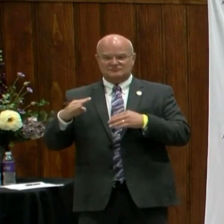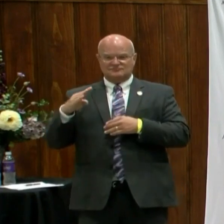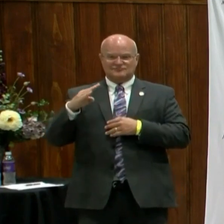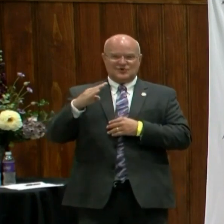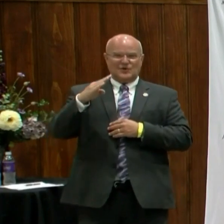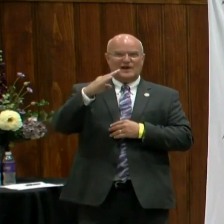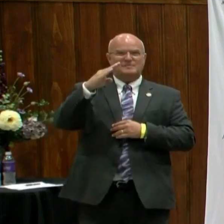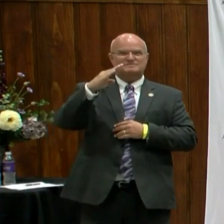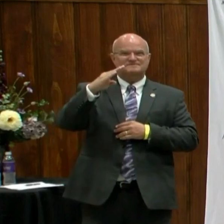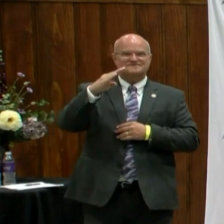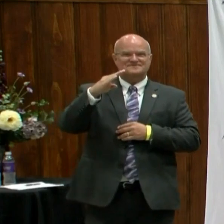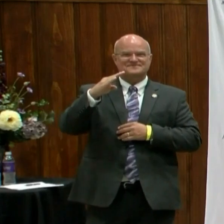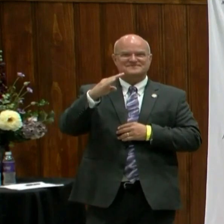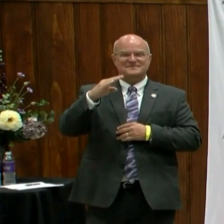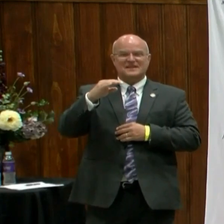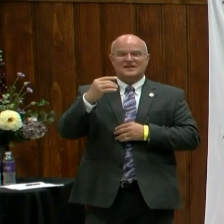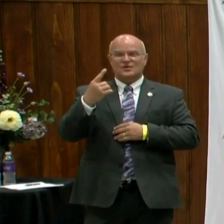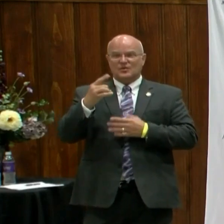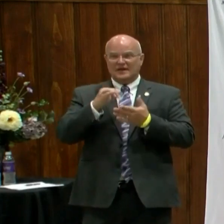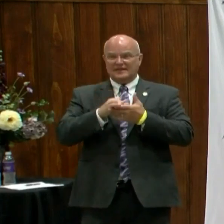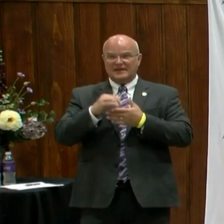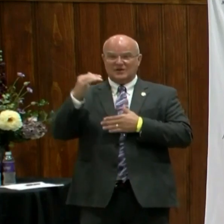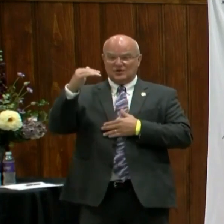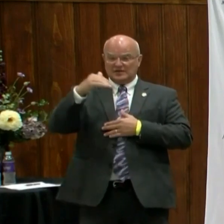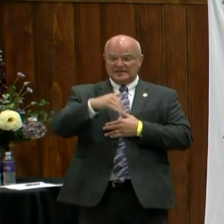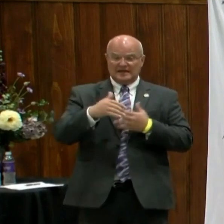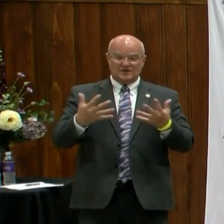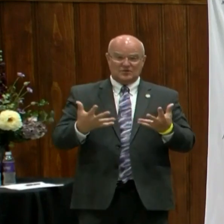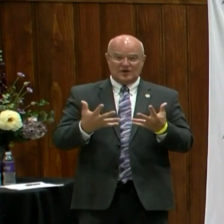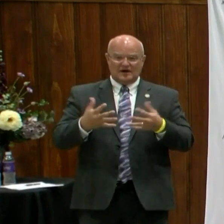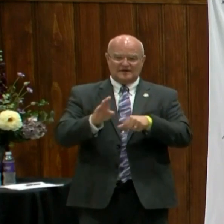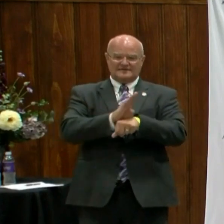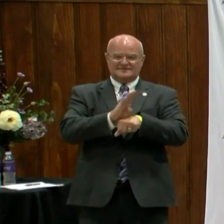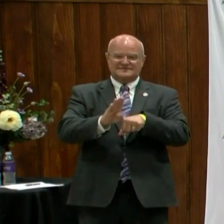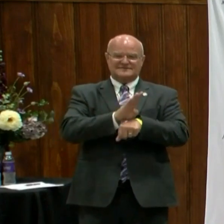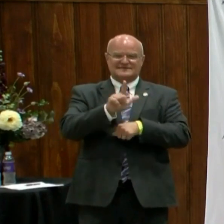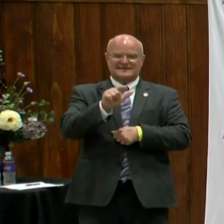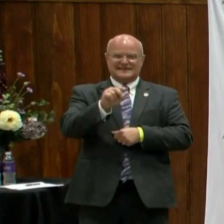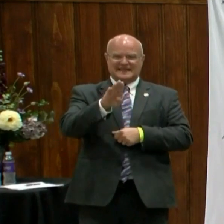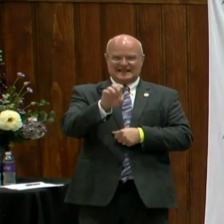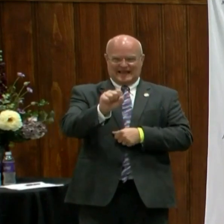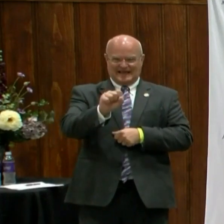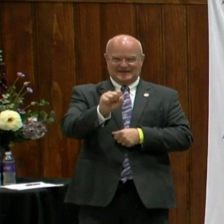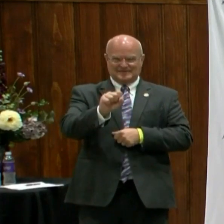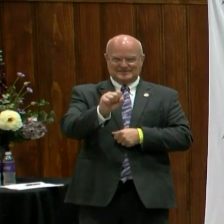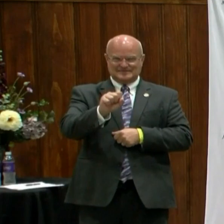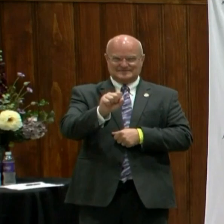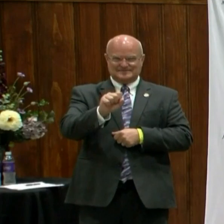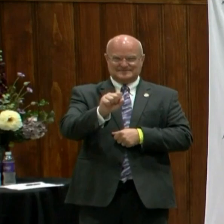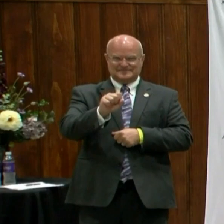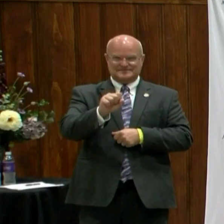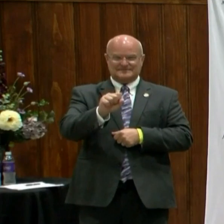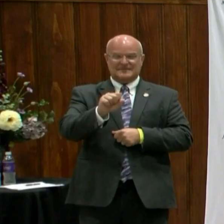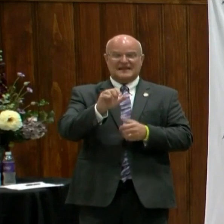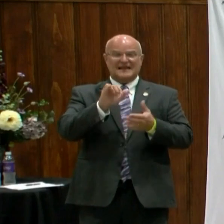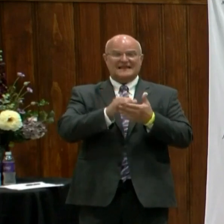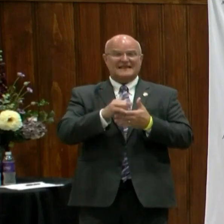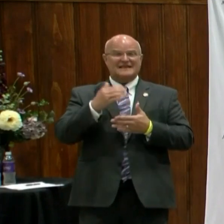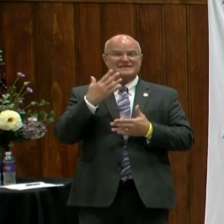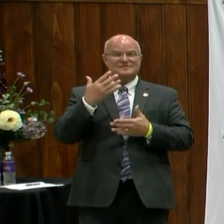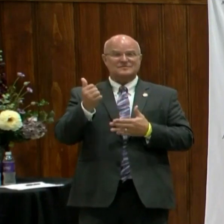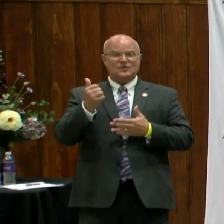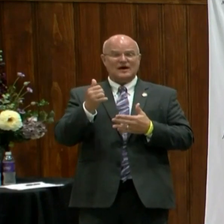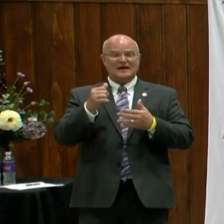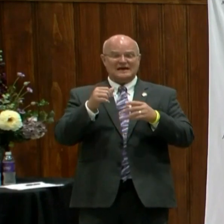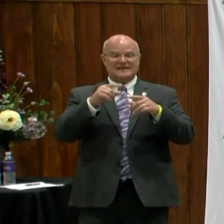up. The ones that are going down is the commercial lab testing, and that's because of